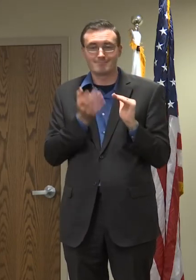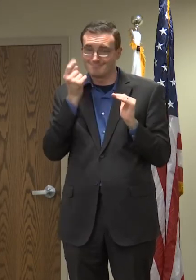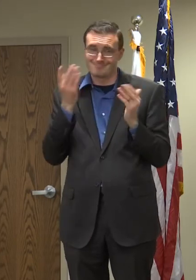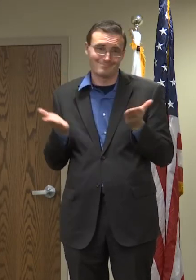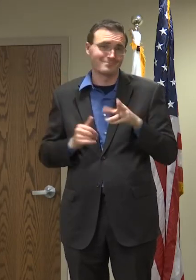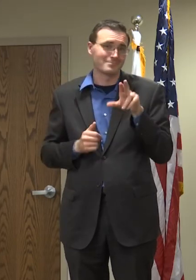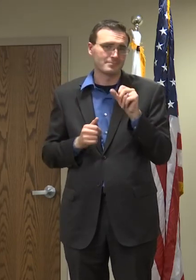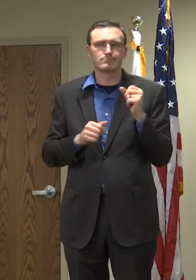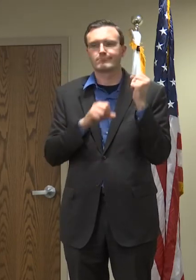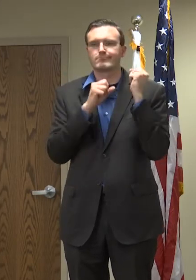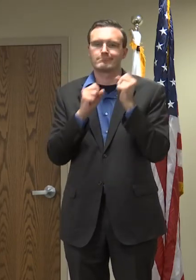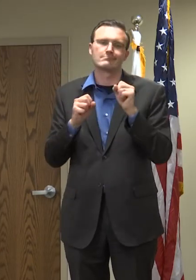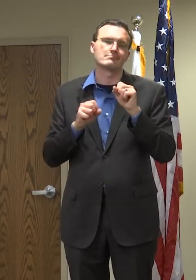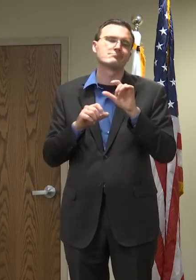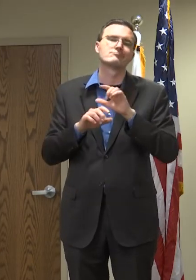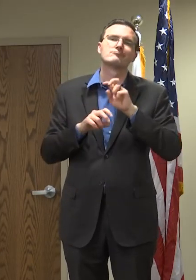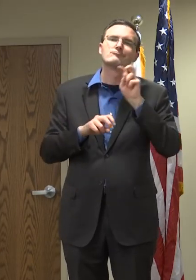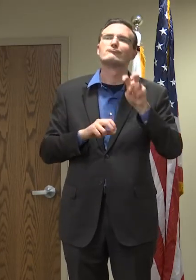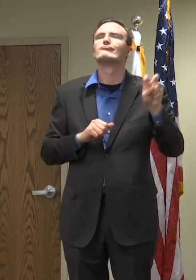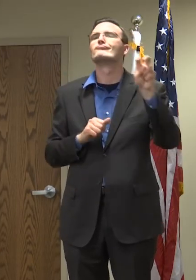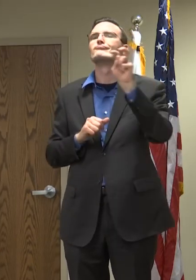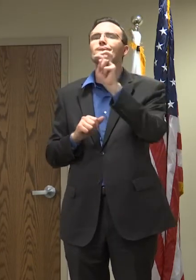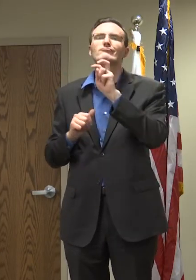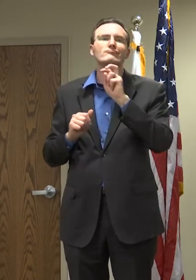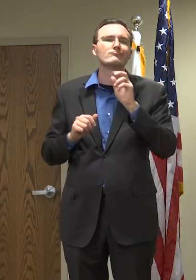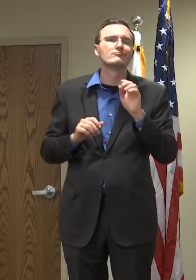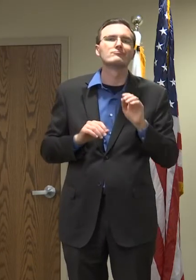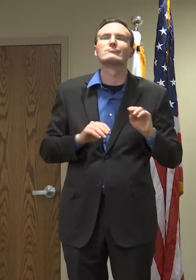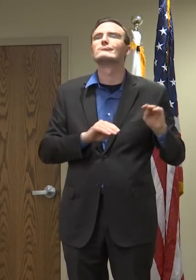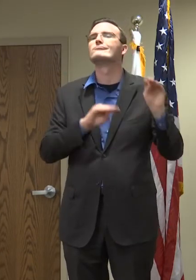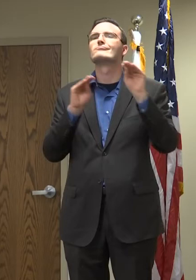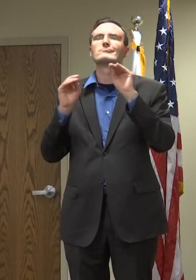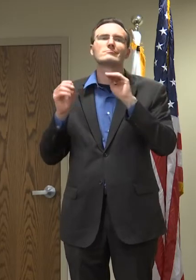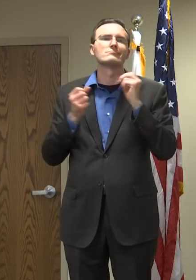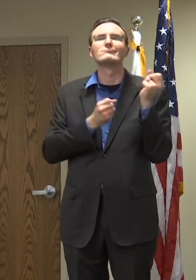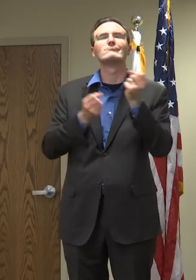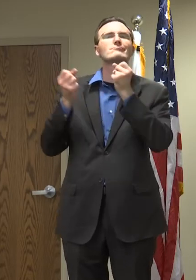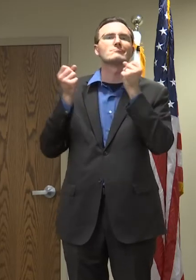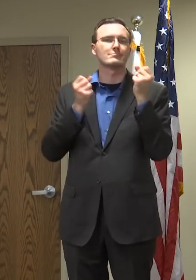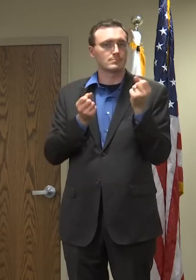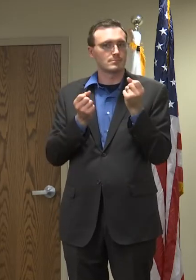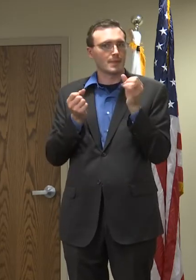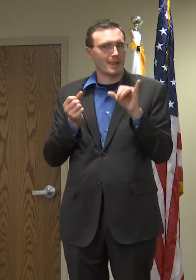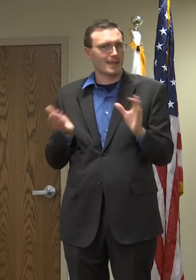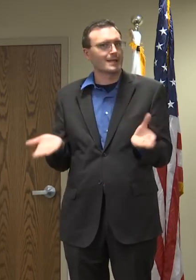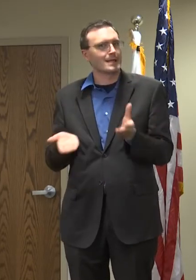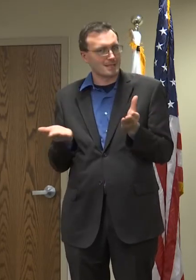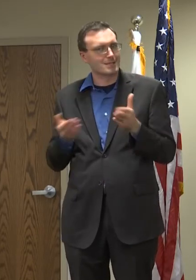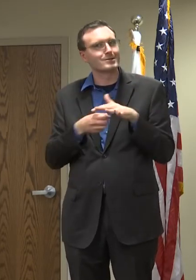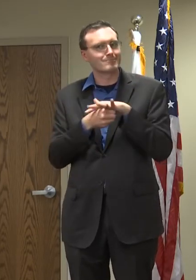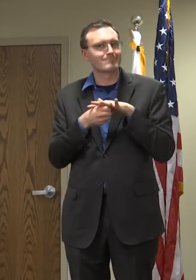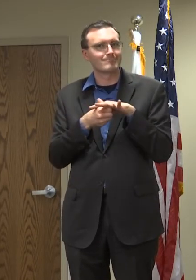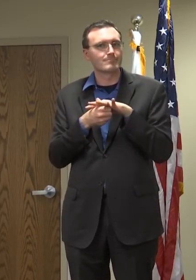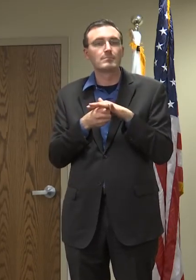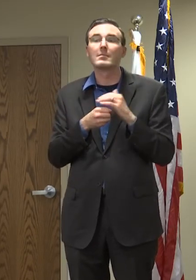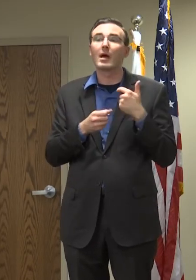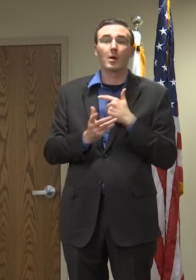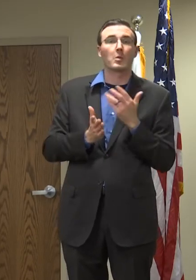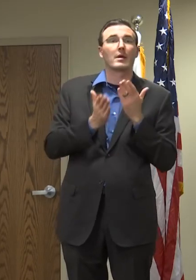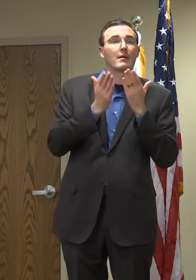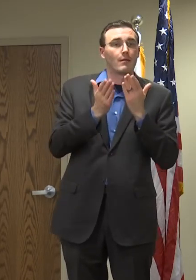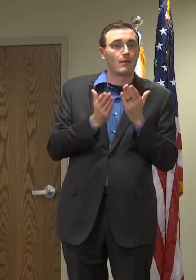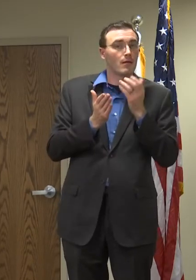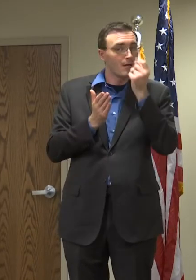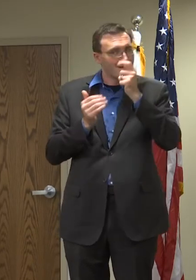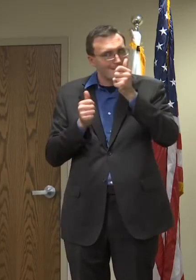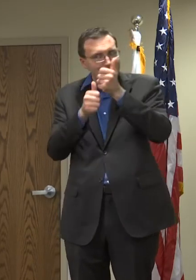society. And while we can make recommendations and we can give guidance, it's up to the individual to follow those